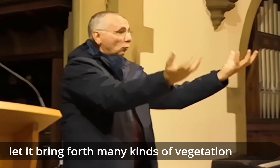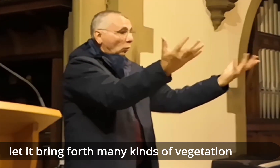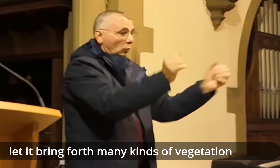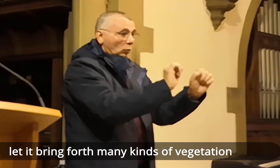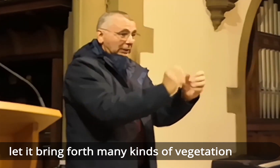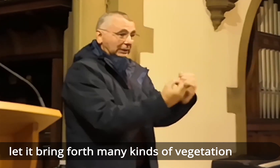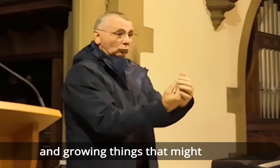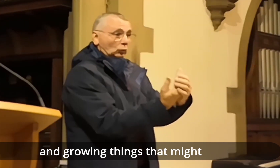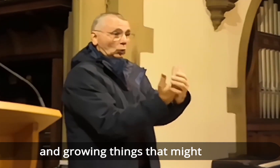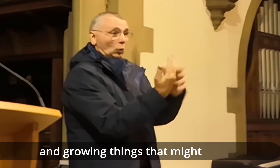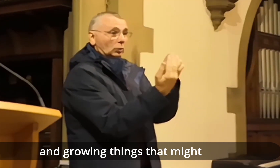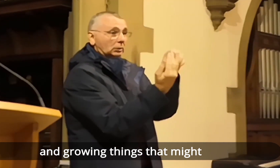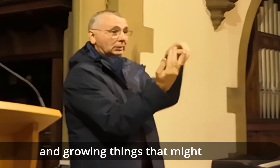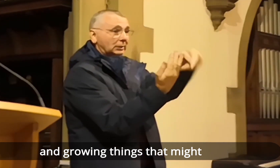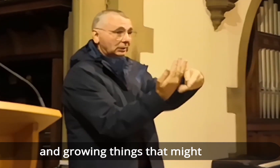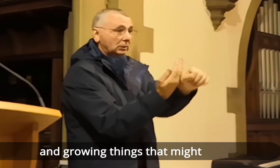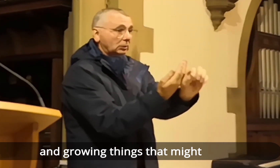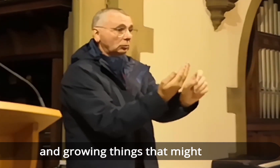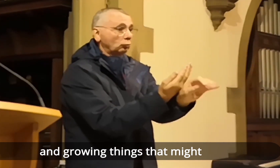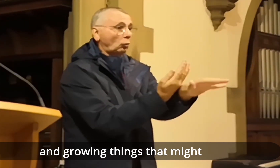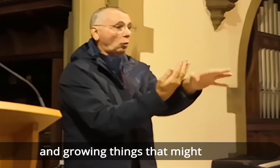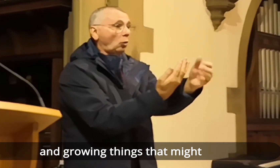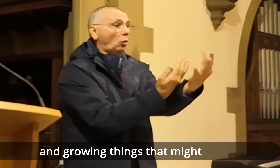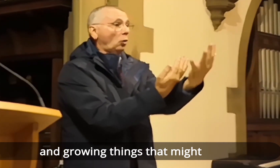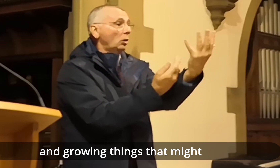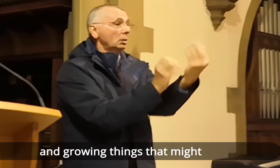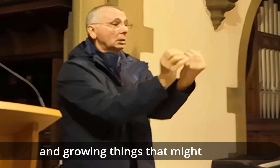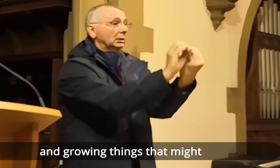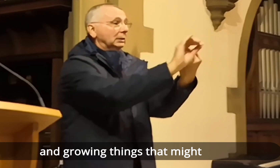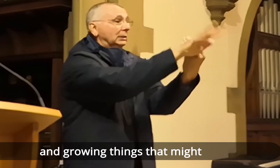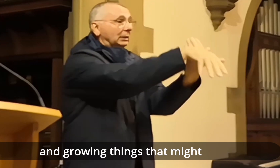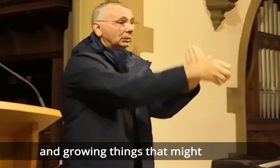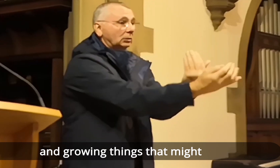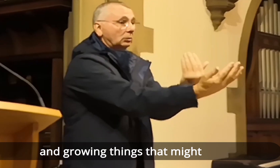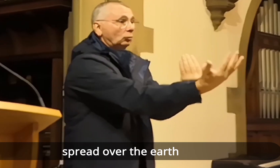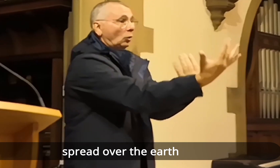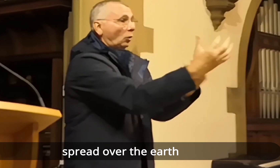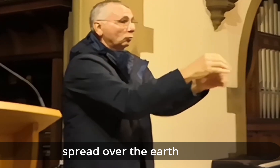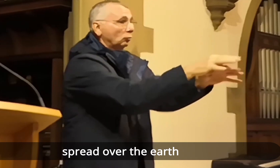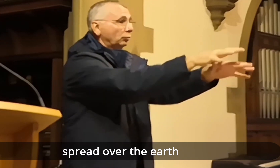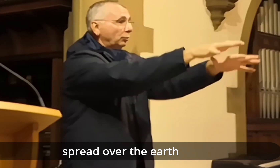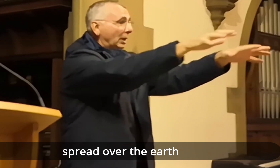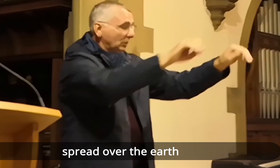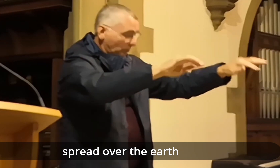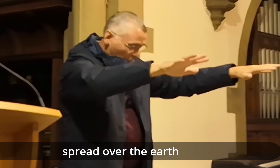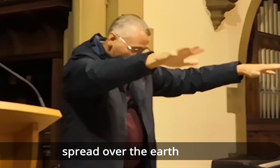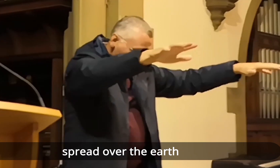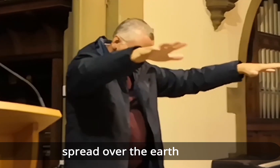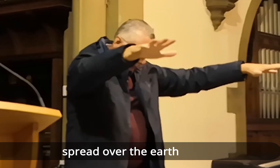vegetation and growing things that might spread over the